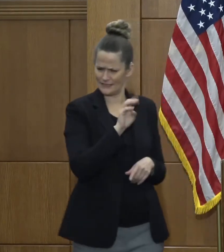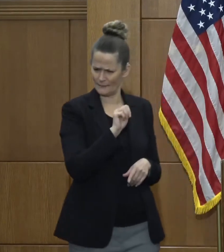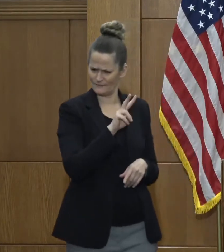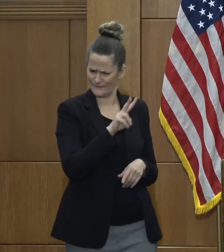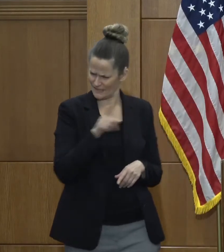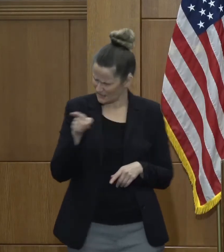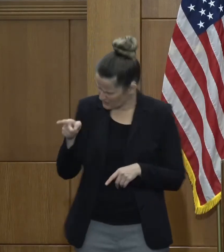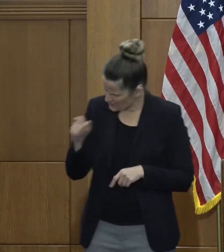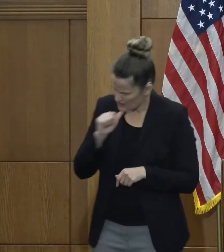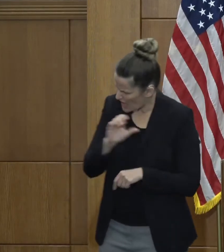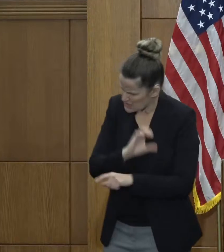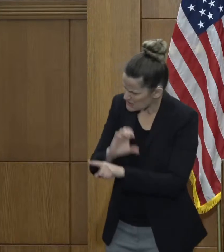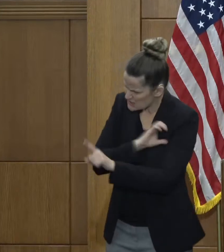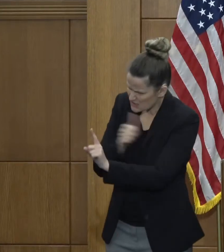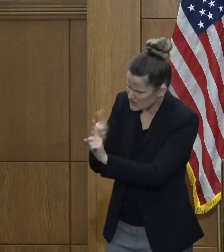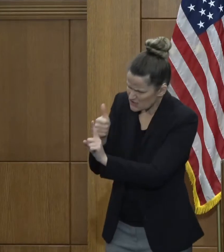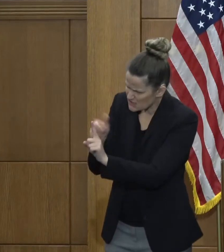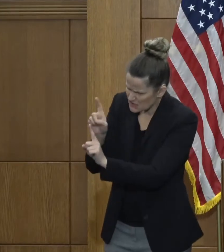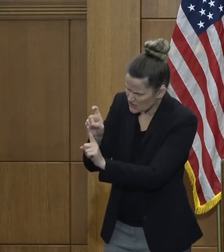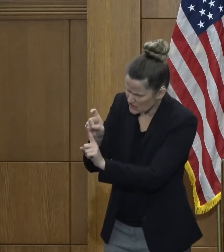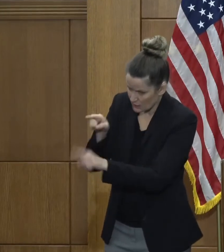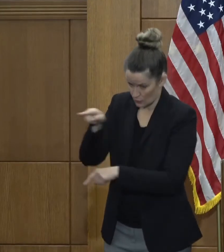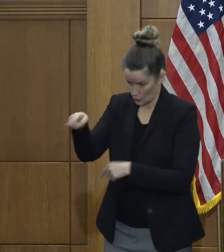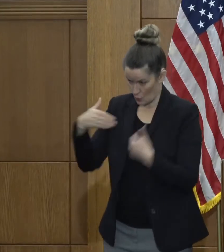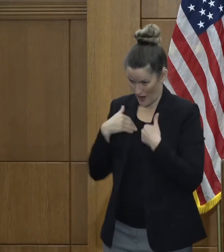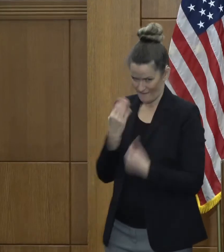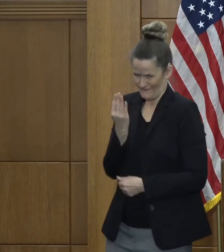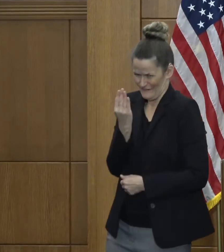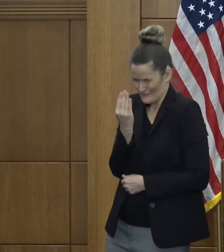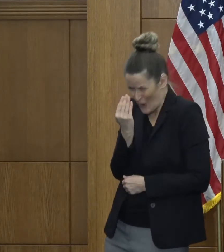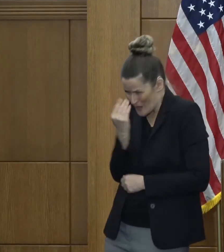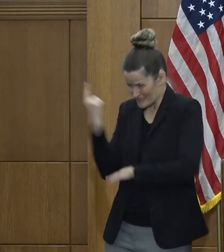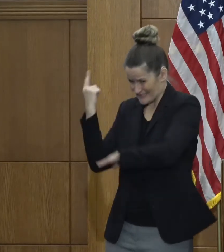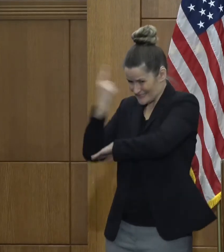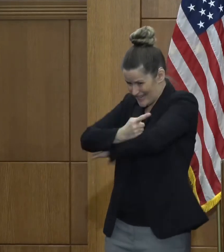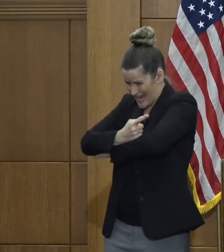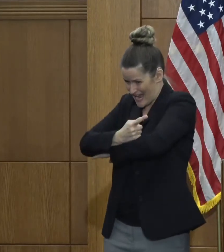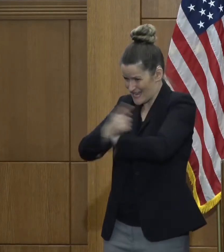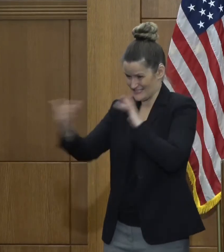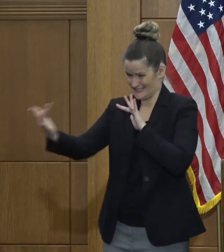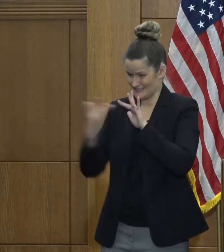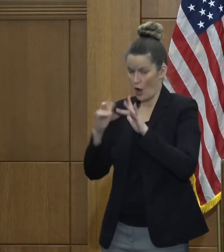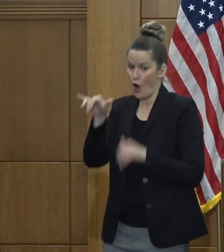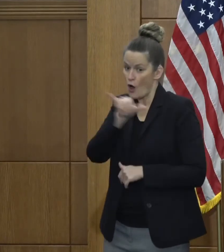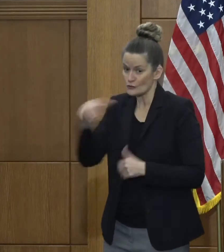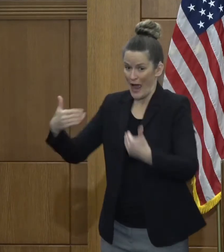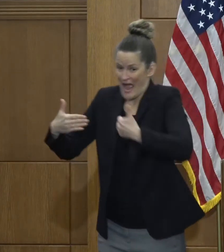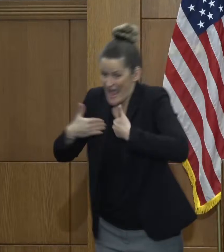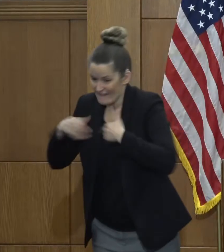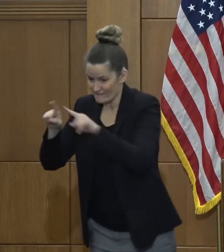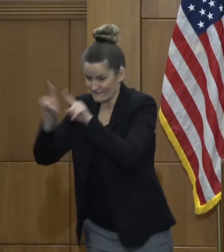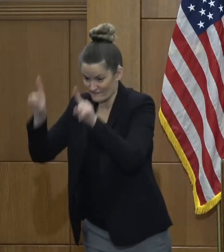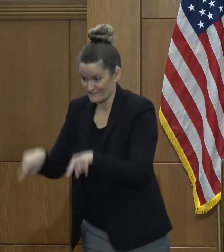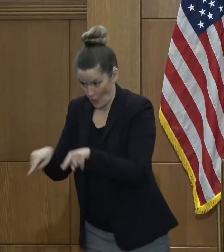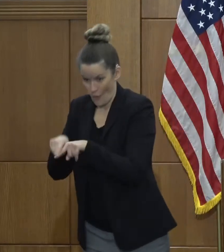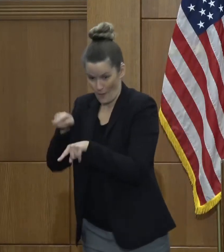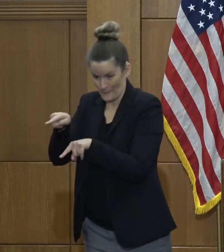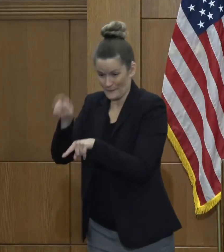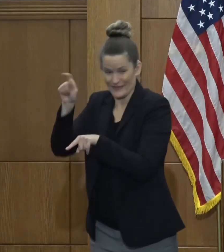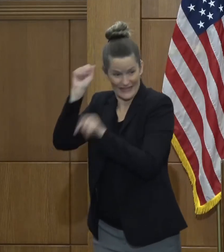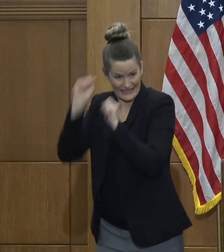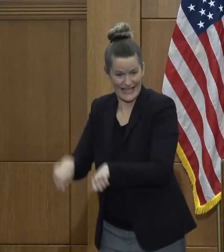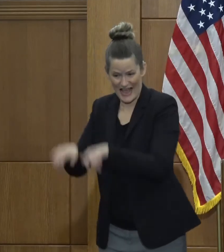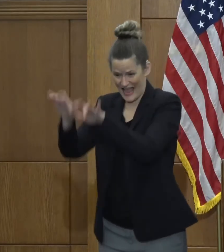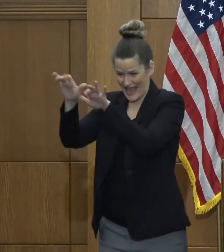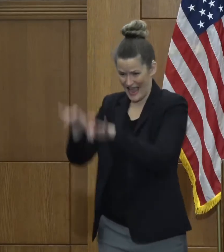citizen. We are giving you 14 days in a form to affirm your citizenship. If they return the form, nothing